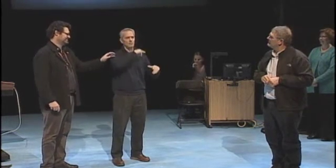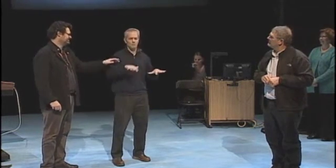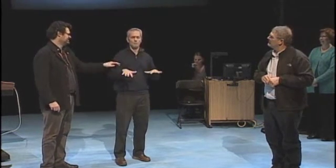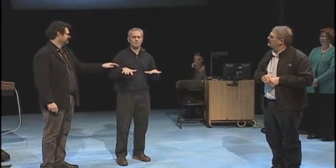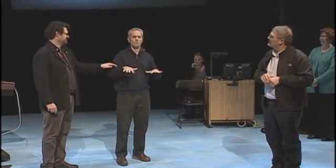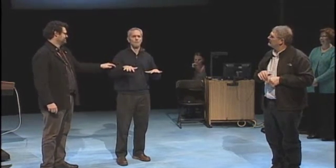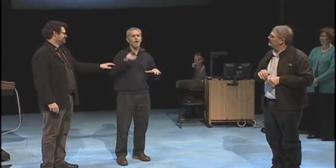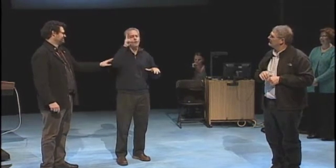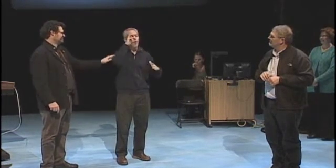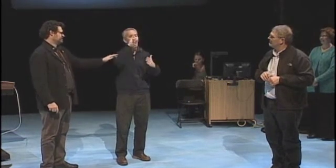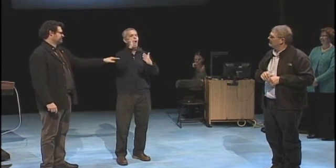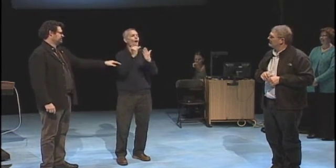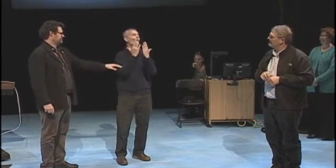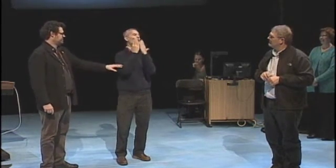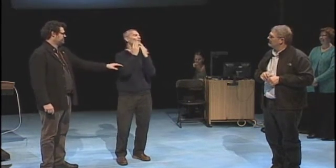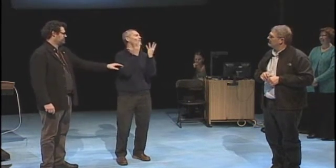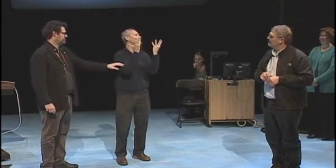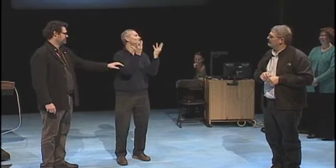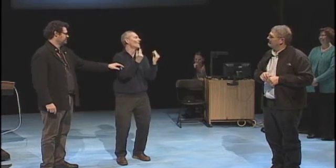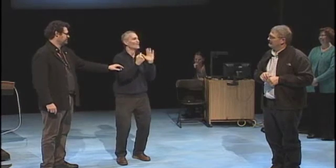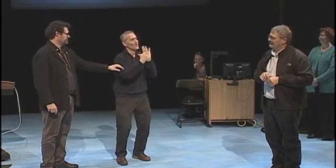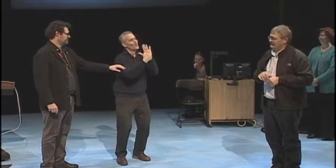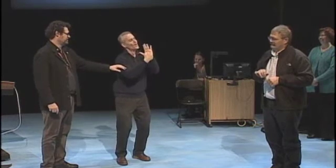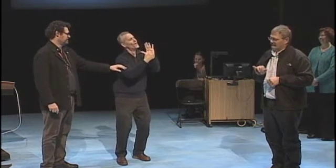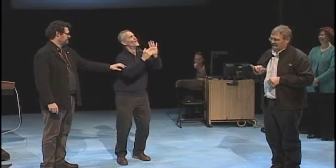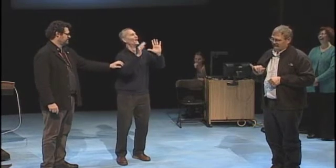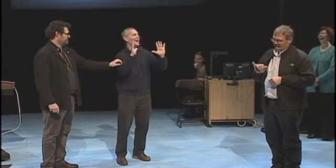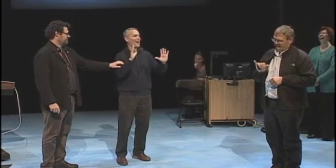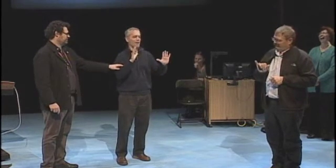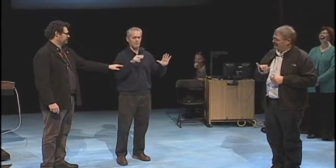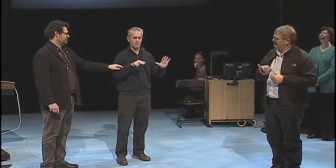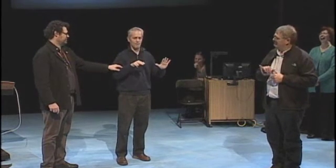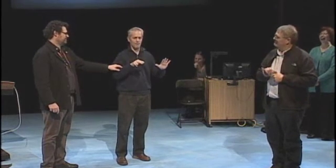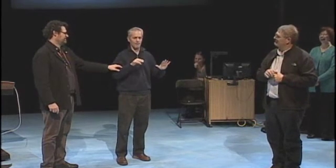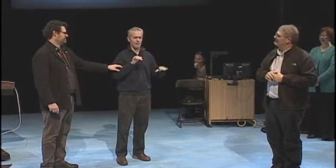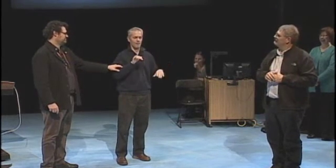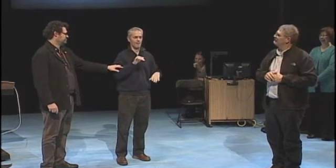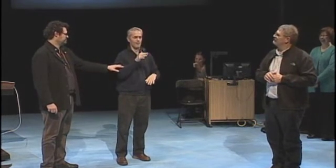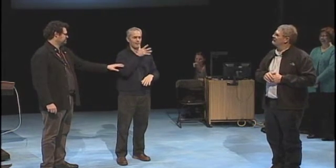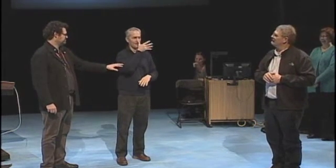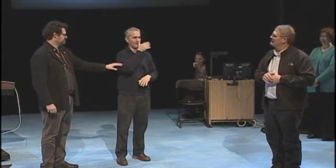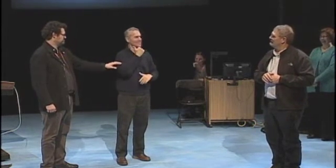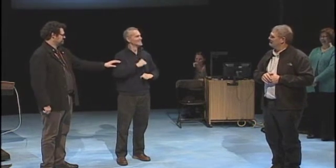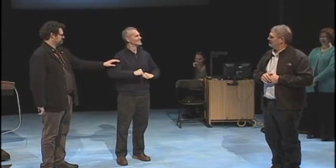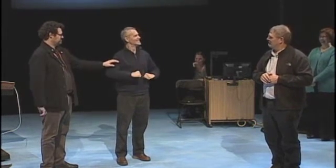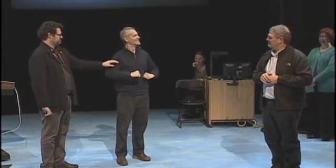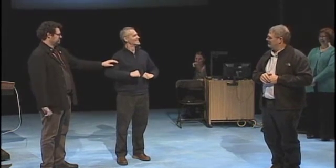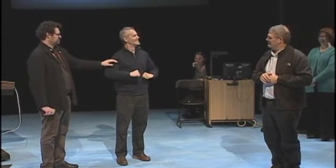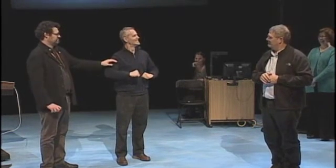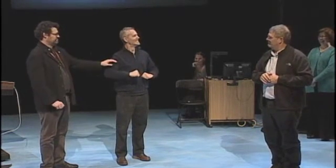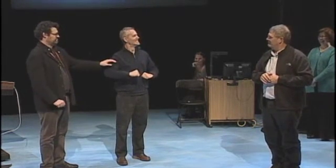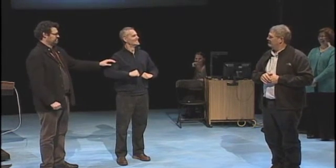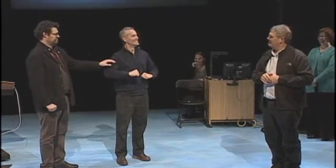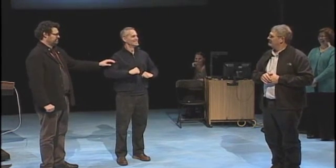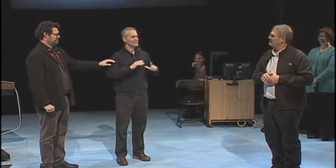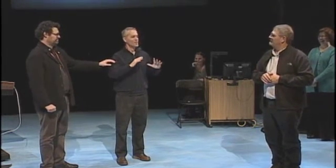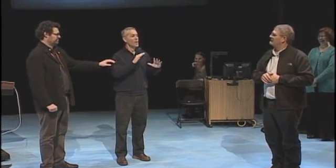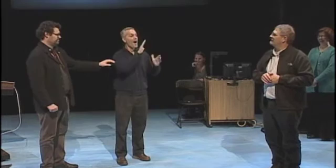that was a little bit dramatic. They were looking for a nice little art piece to put in the building when in fact they saw